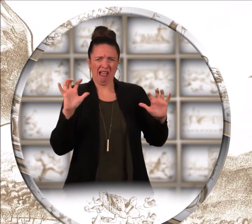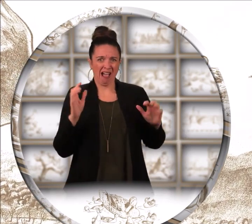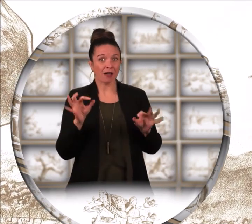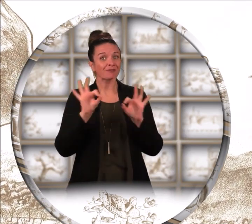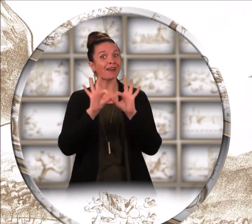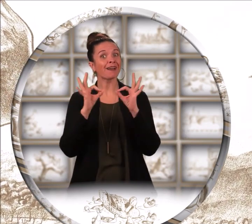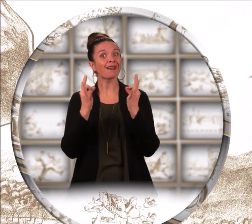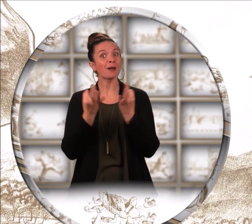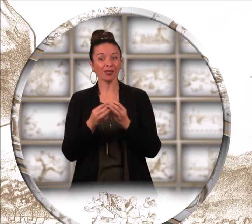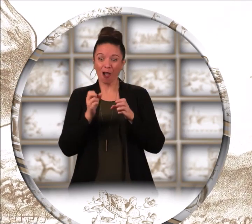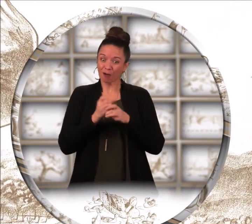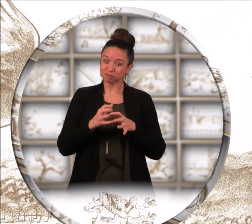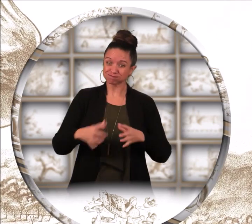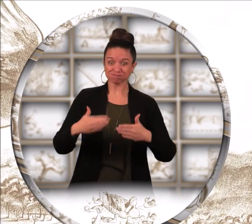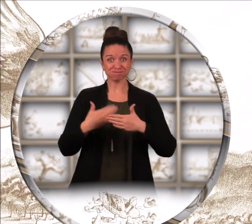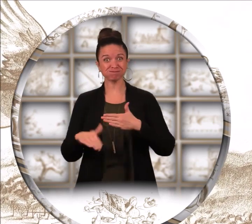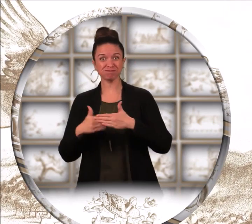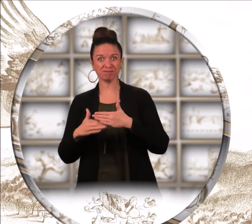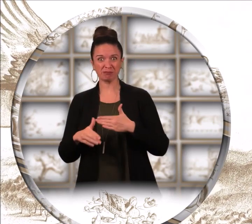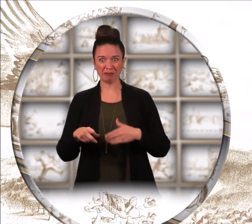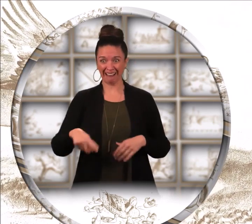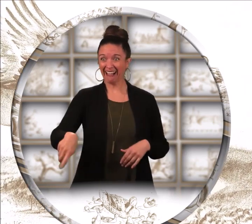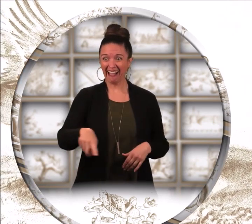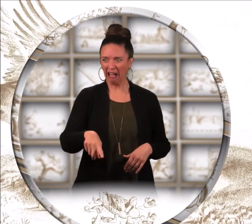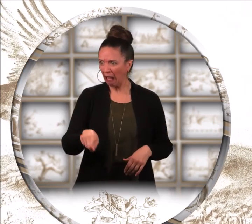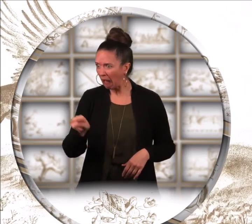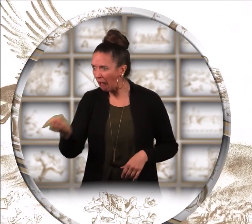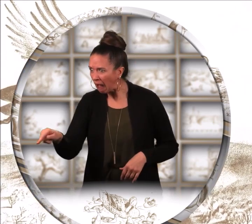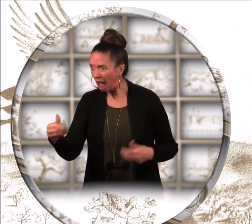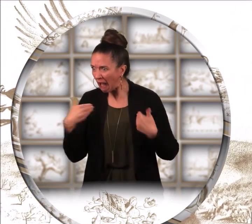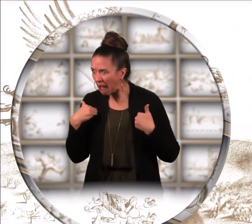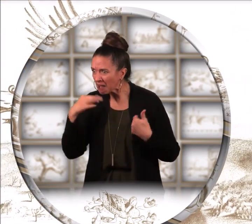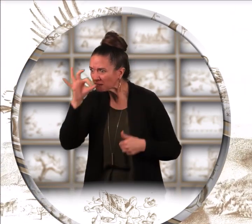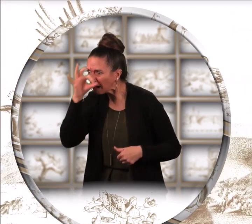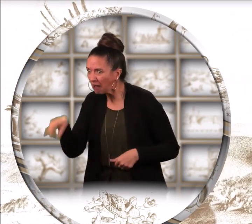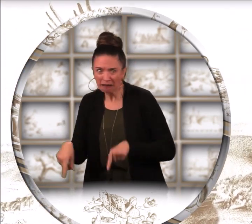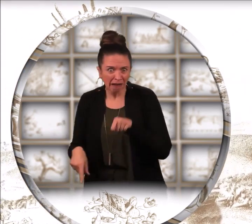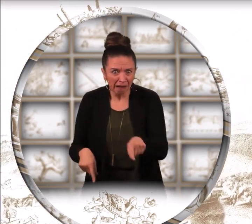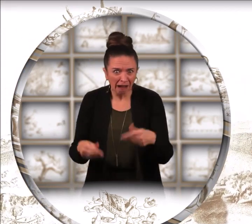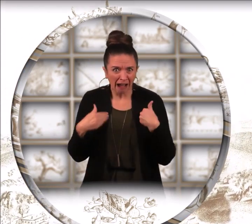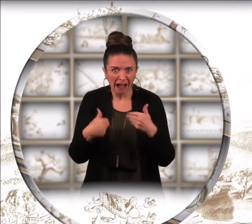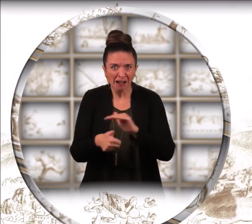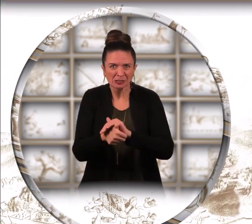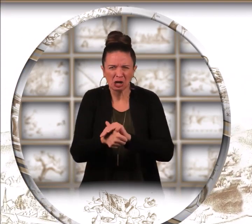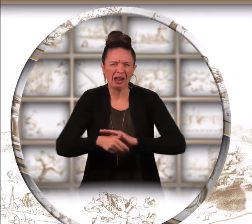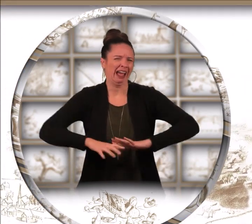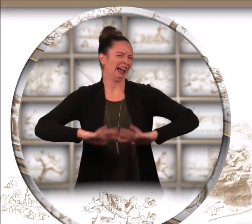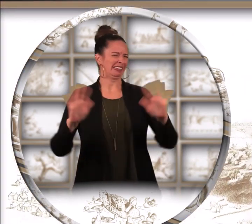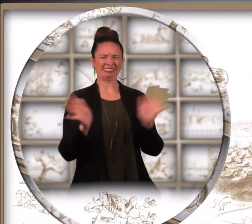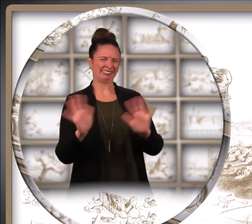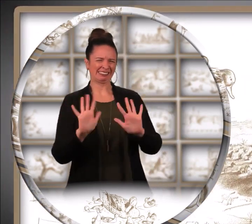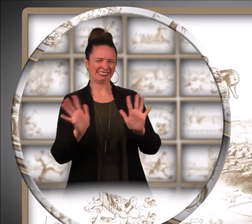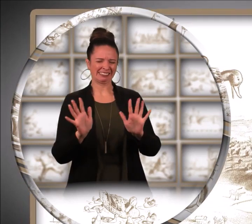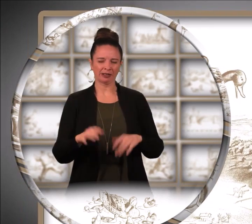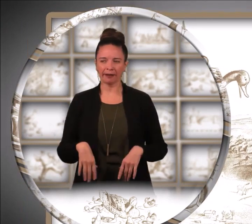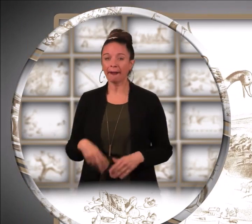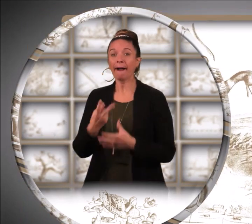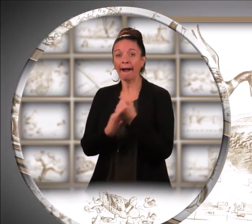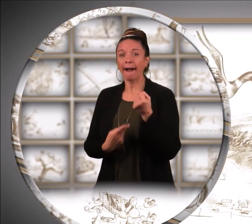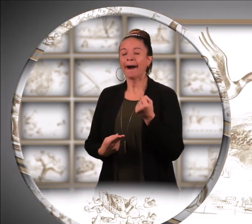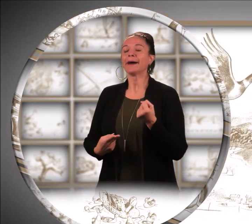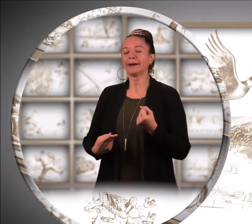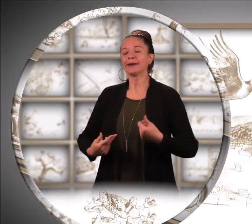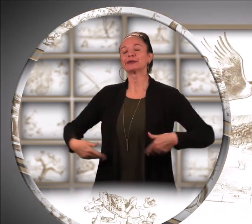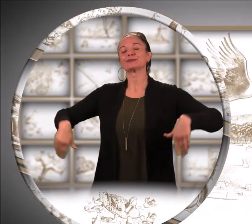there might be foxes or turtles. So they flew on and on.